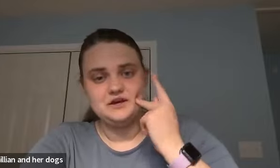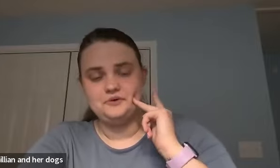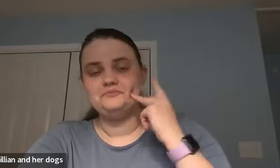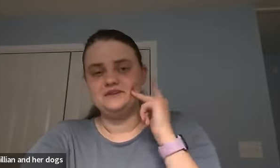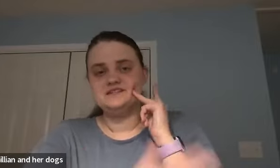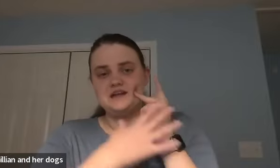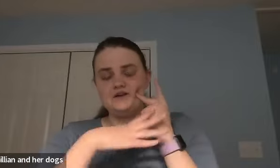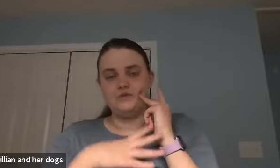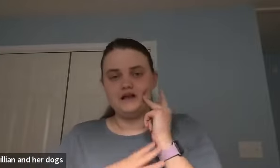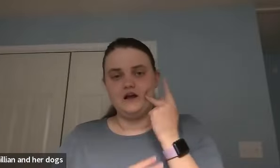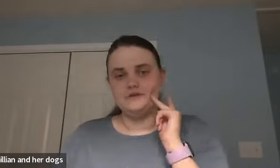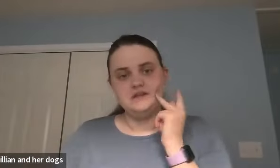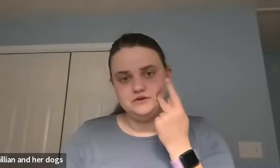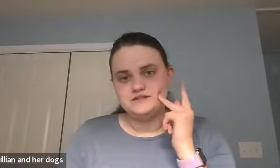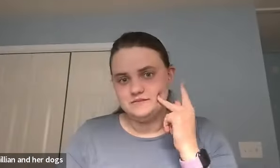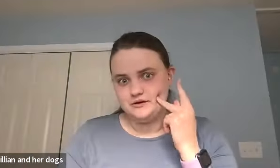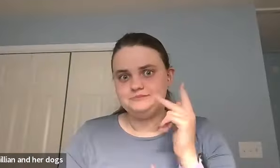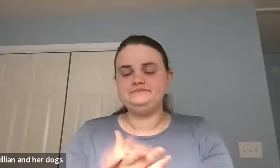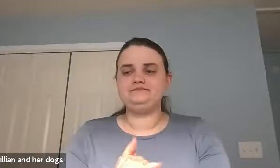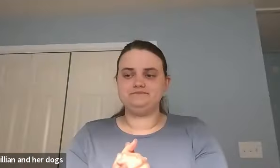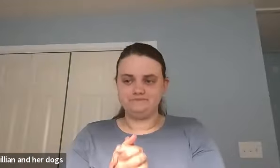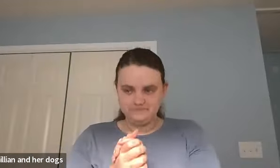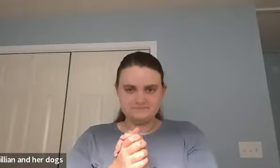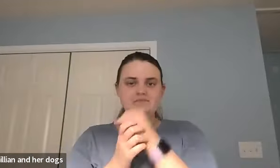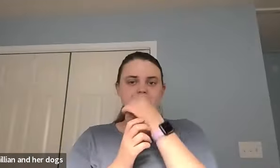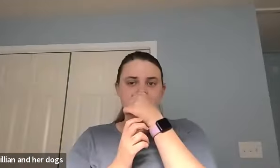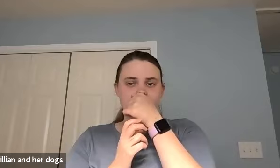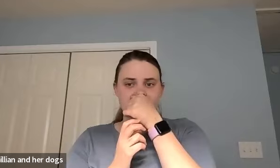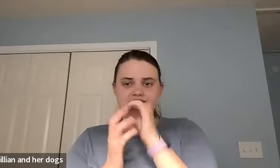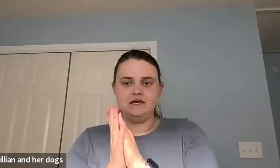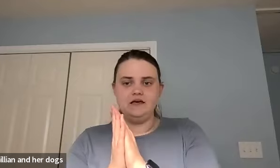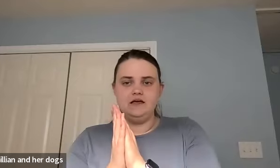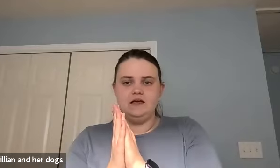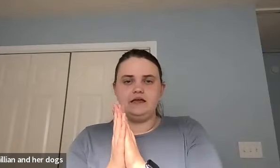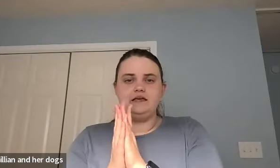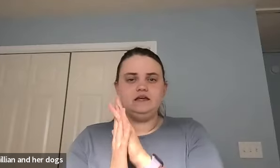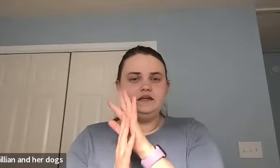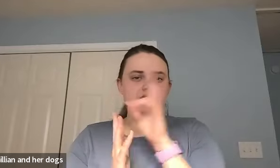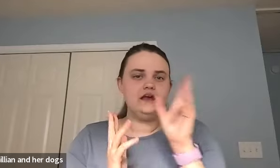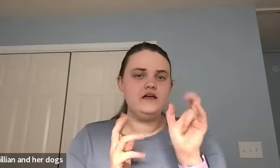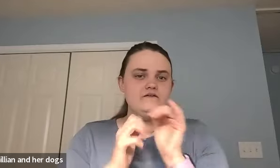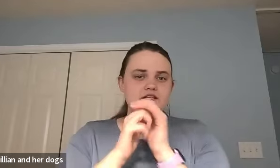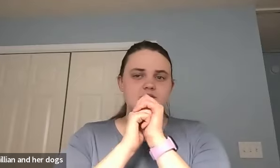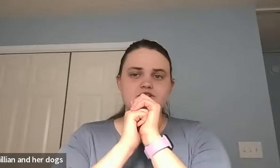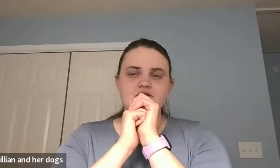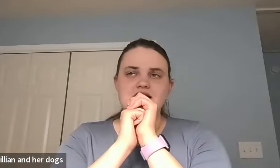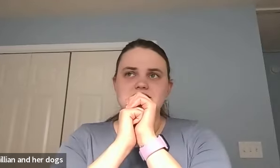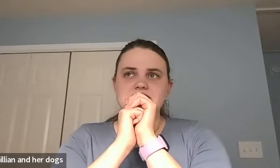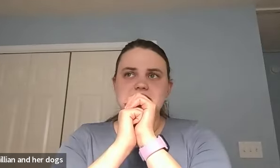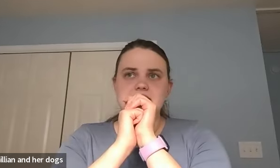So this is kind of the one I commonly use, pickle. All right. Any other vegetables you guys can think